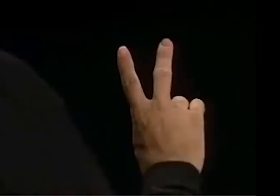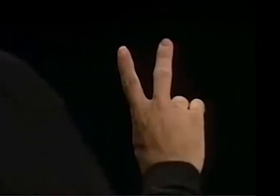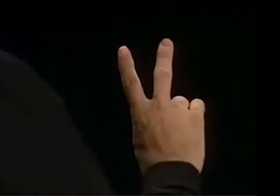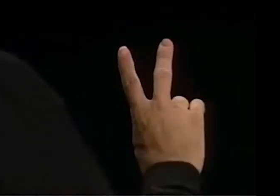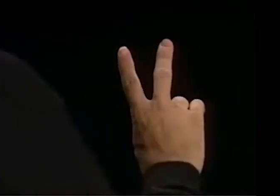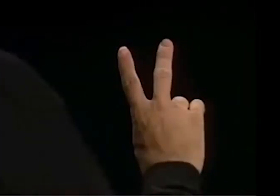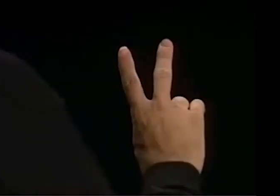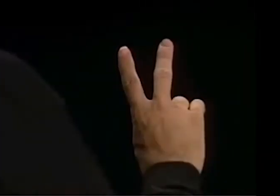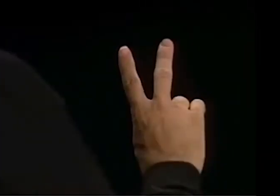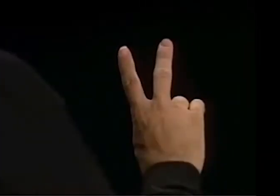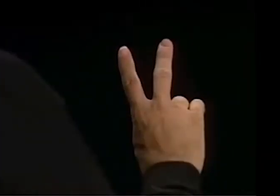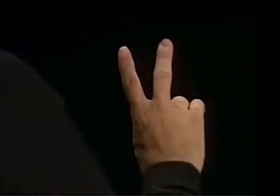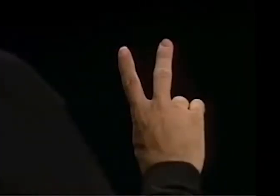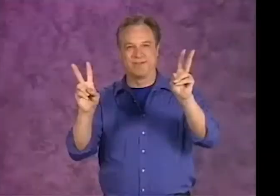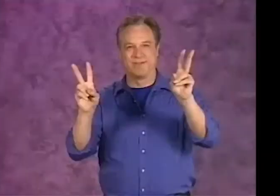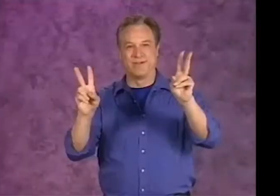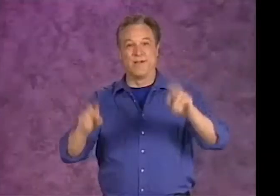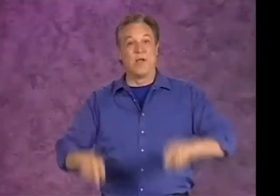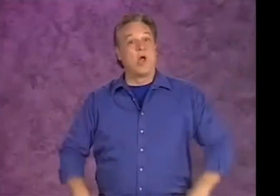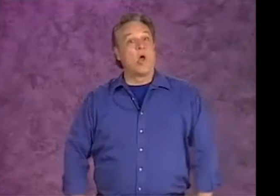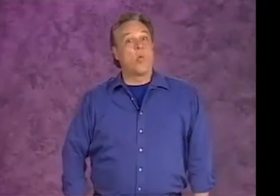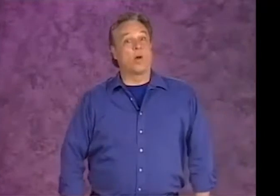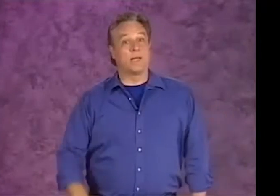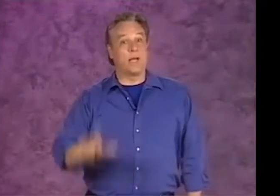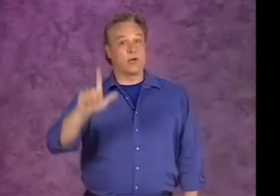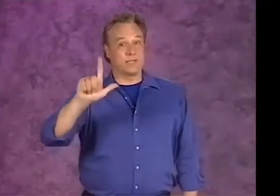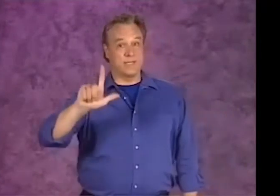What letter does this look like? Right, L.